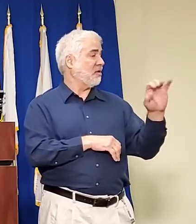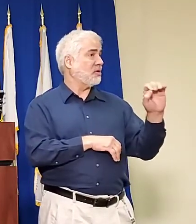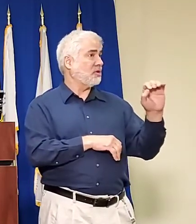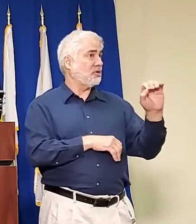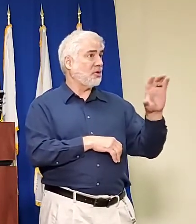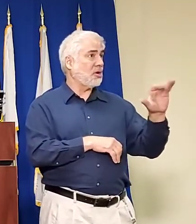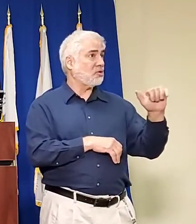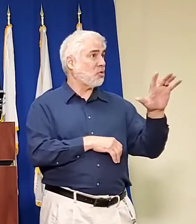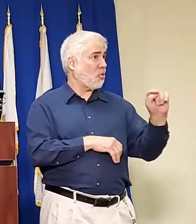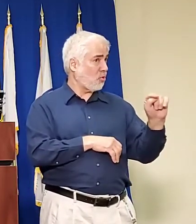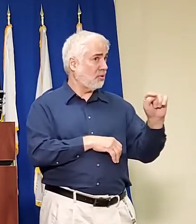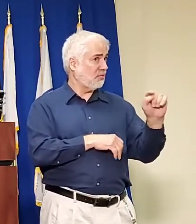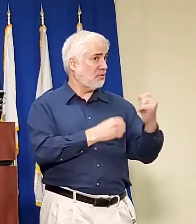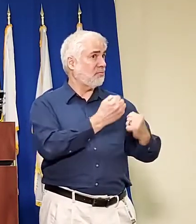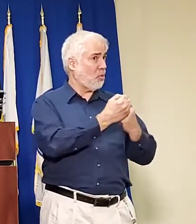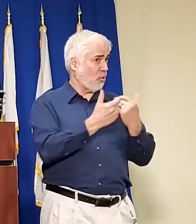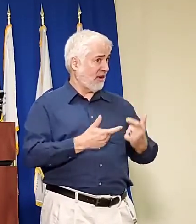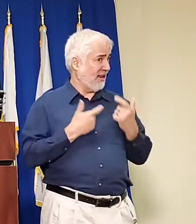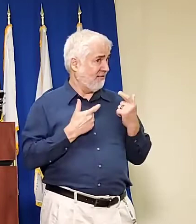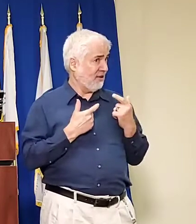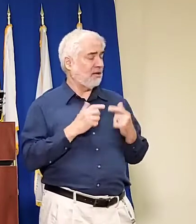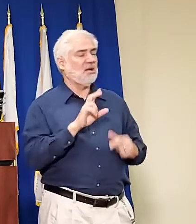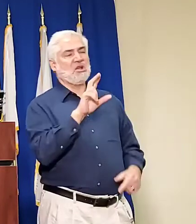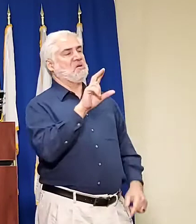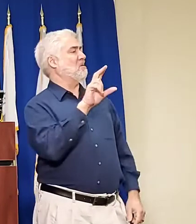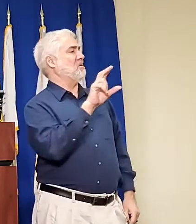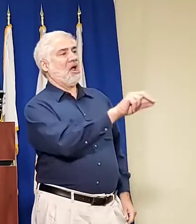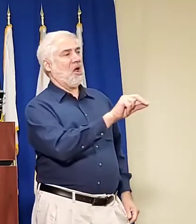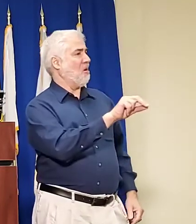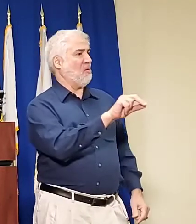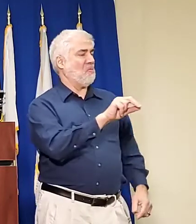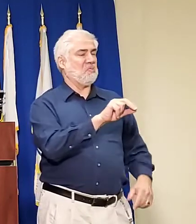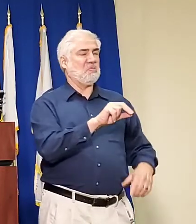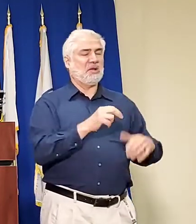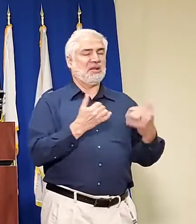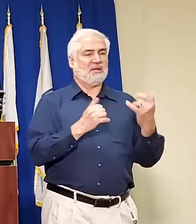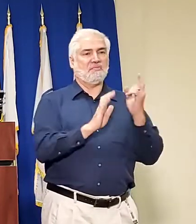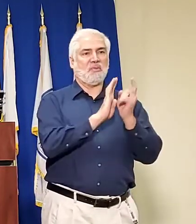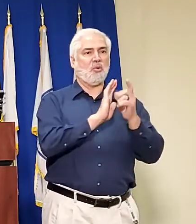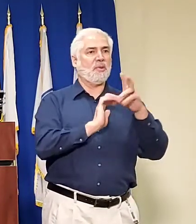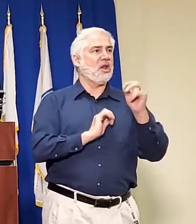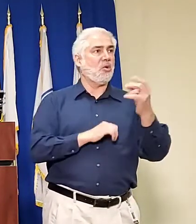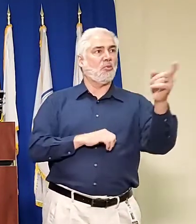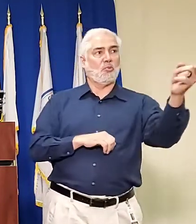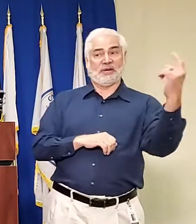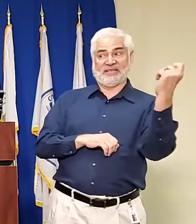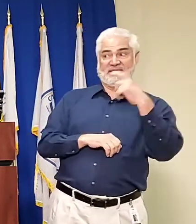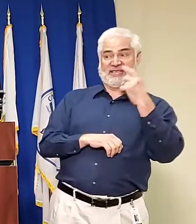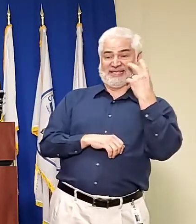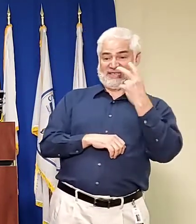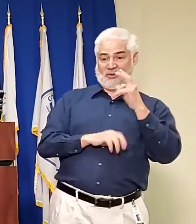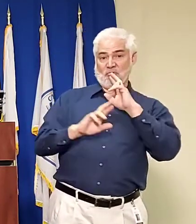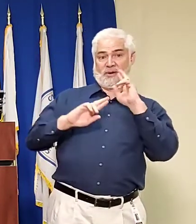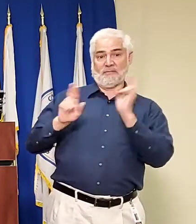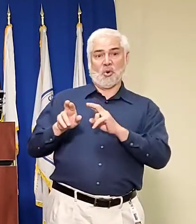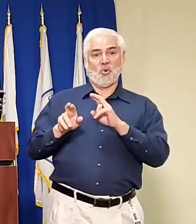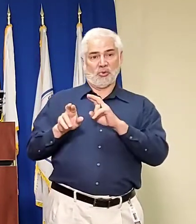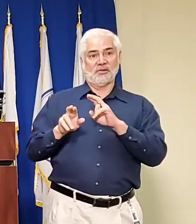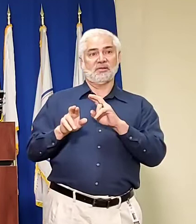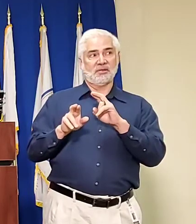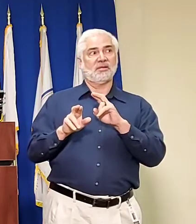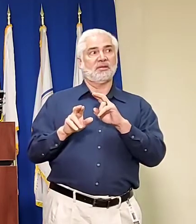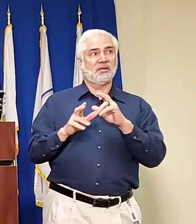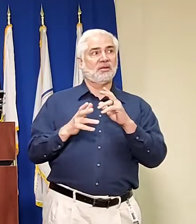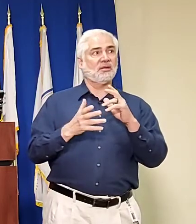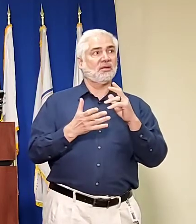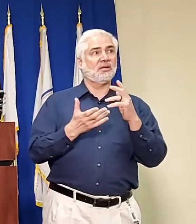No. That doesn't mean that won't change, but at the moment, no. We've seen reports that there are proposals being